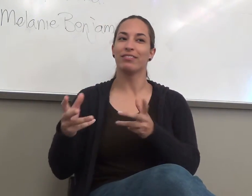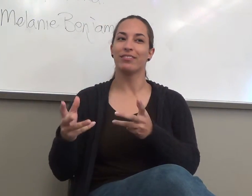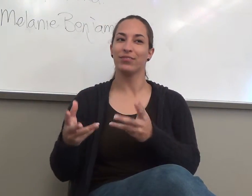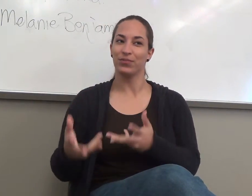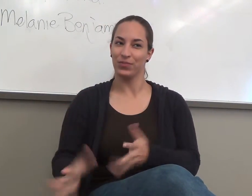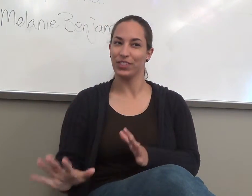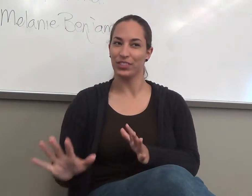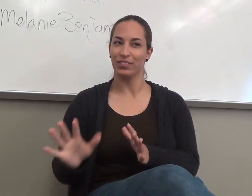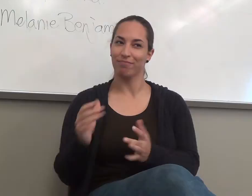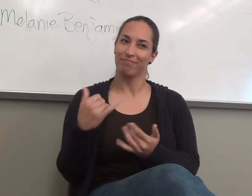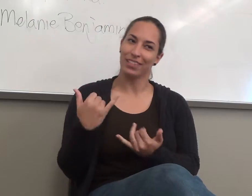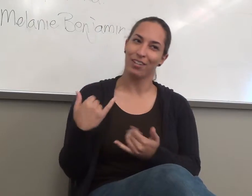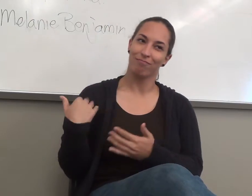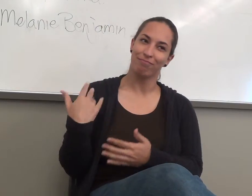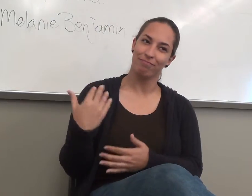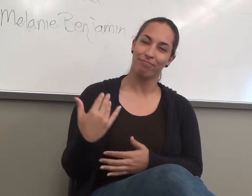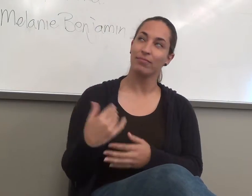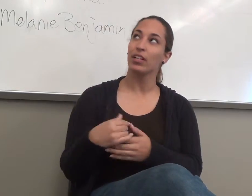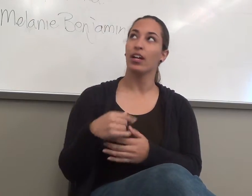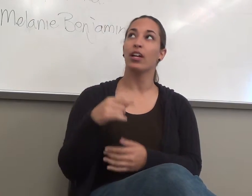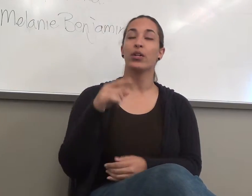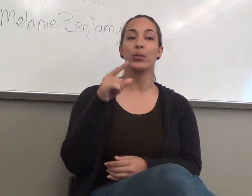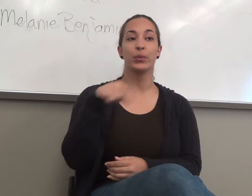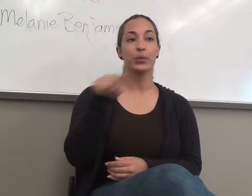point, is you needed to get